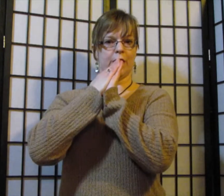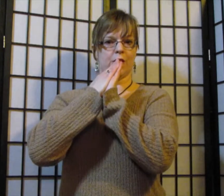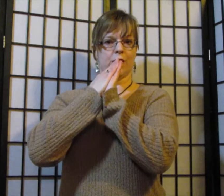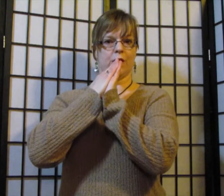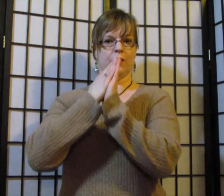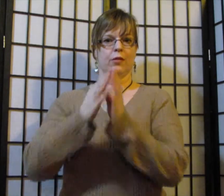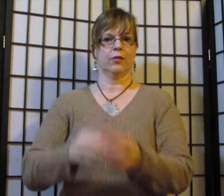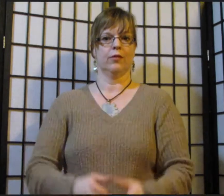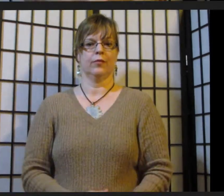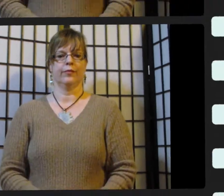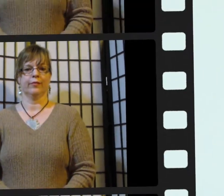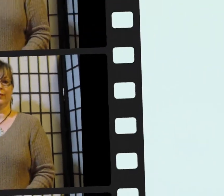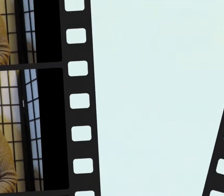sandwich.